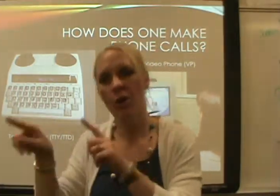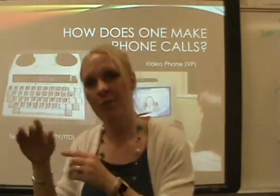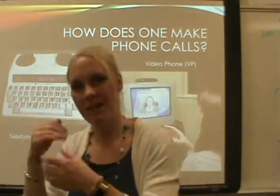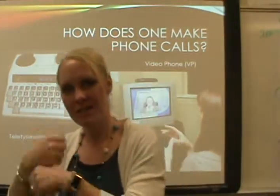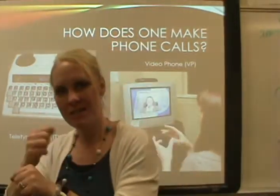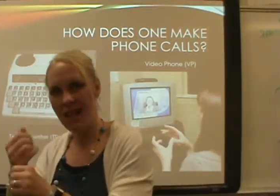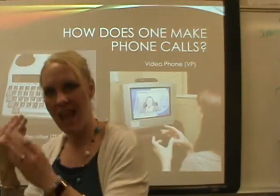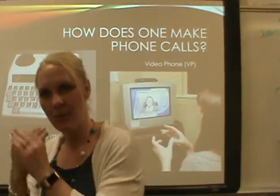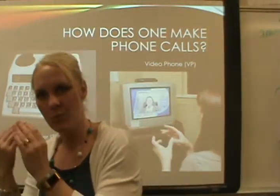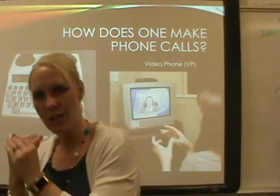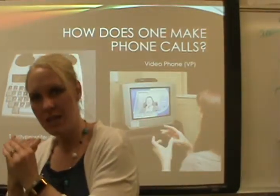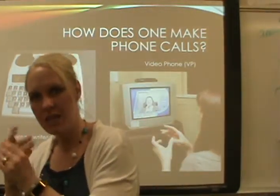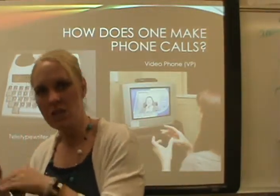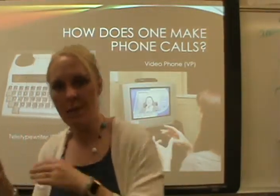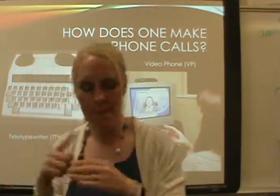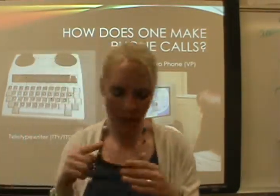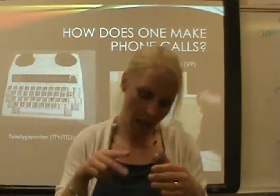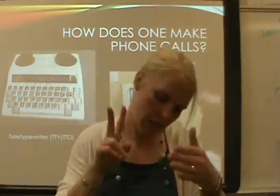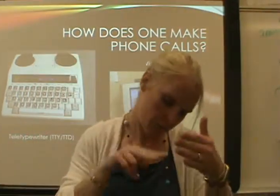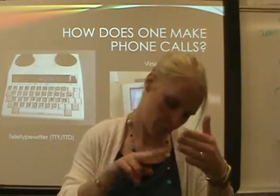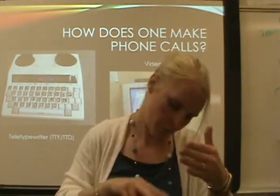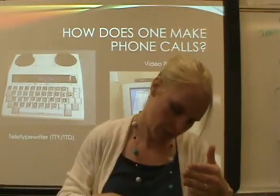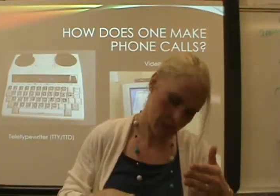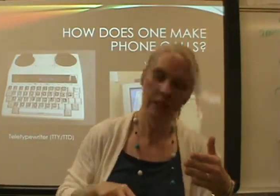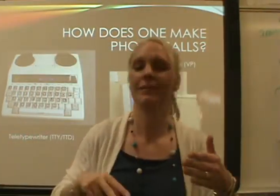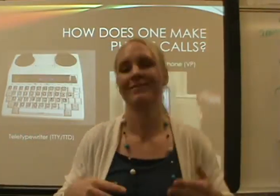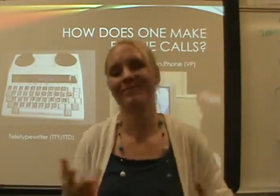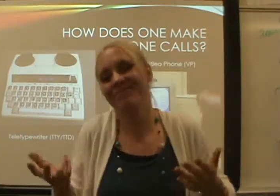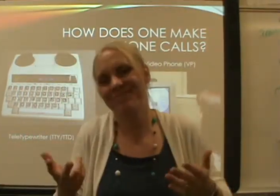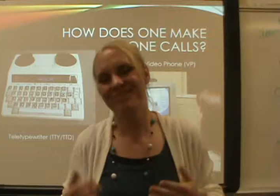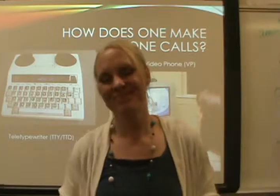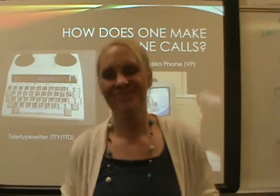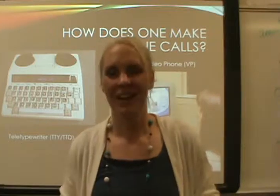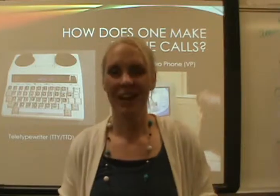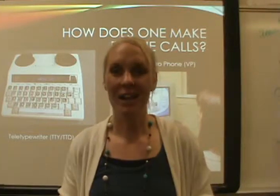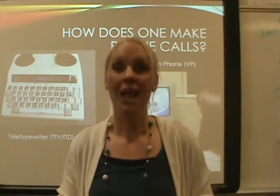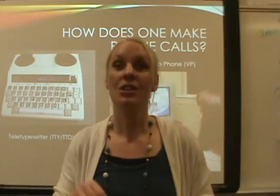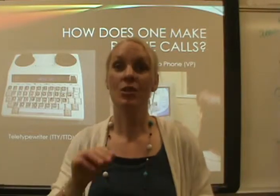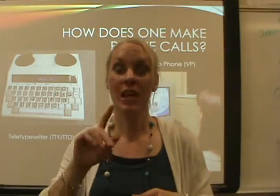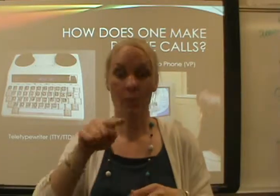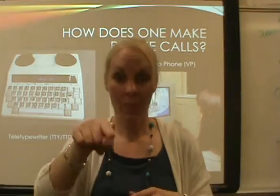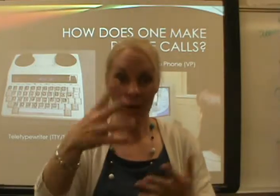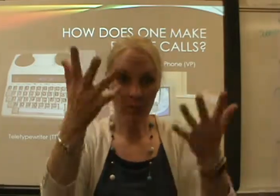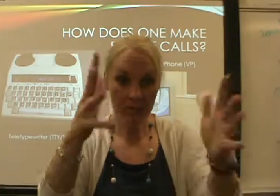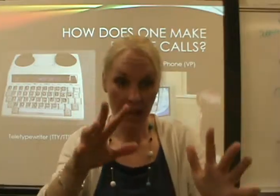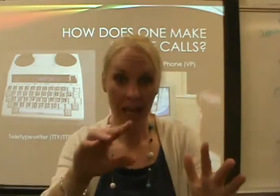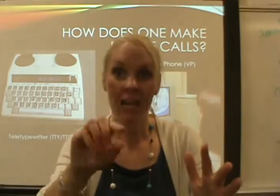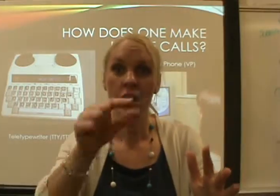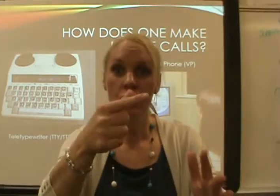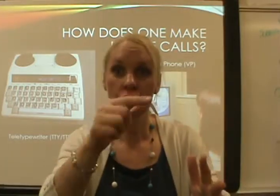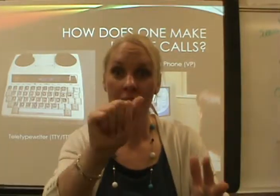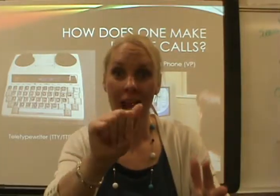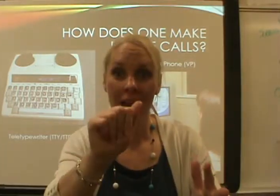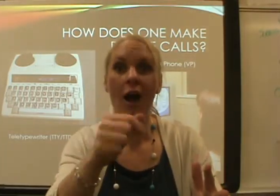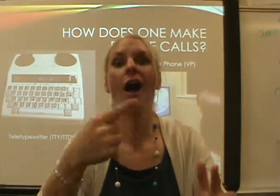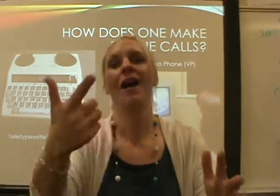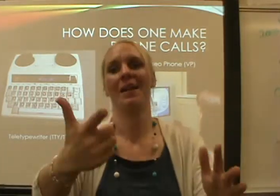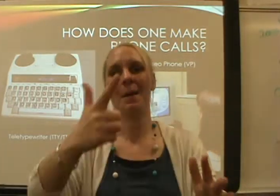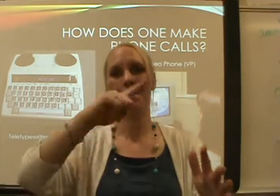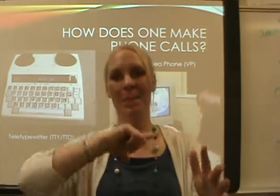make a sandwich, come back and read it. All right? So then when they were done, GA, my